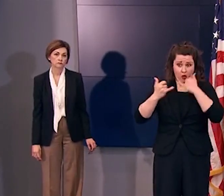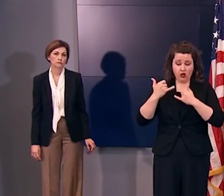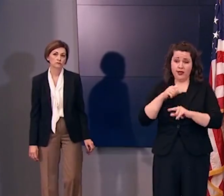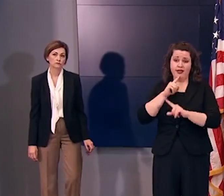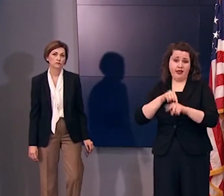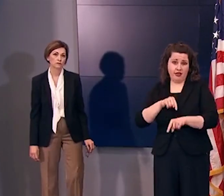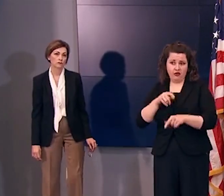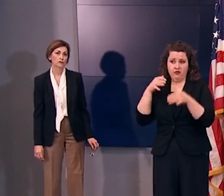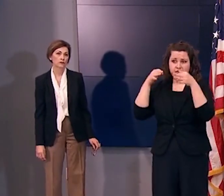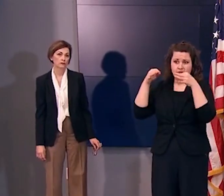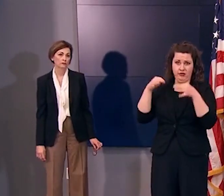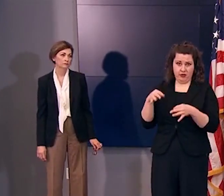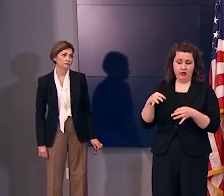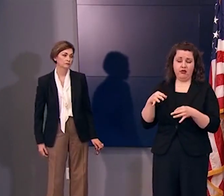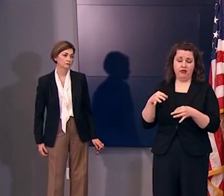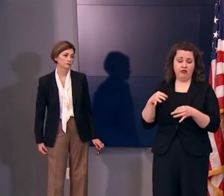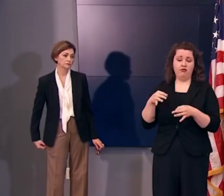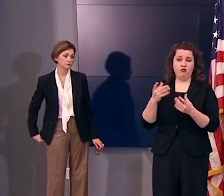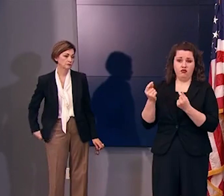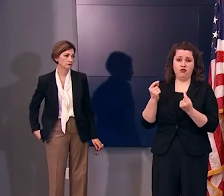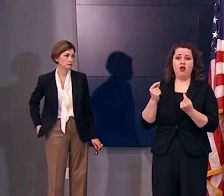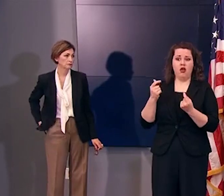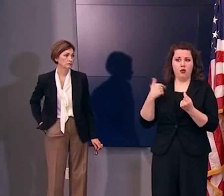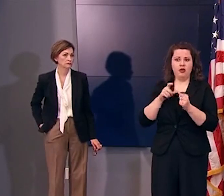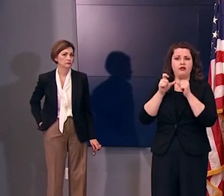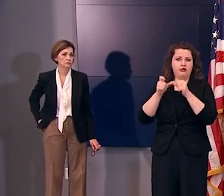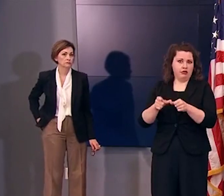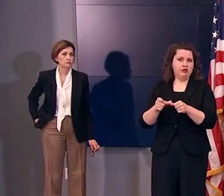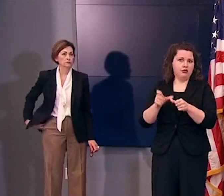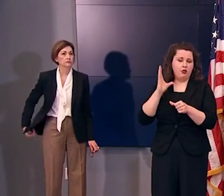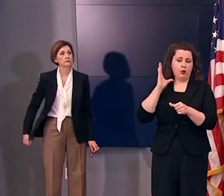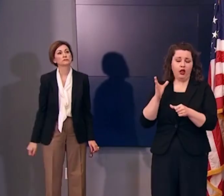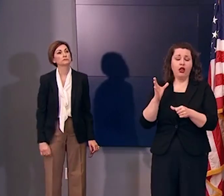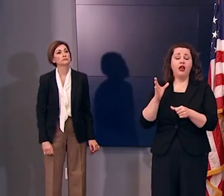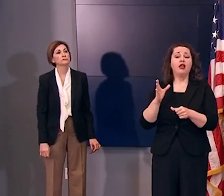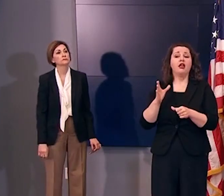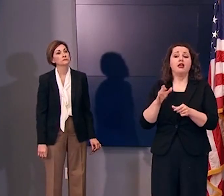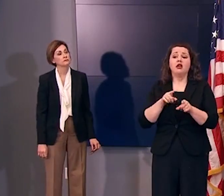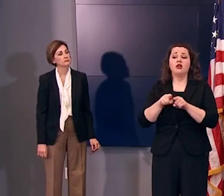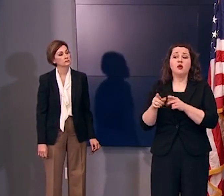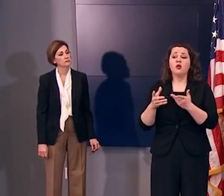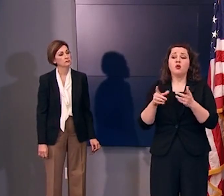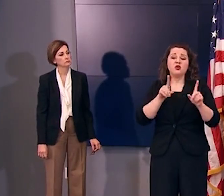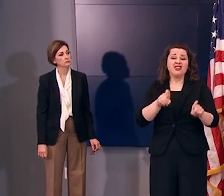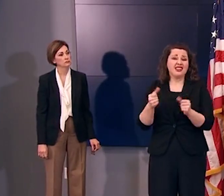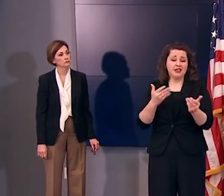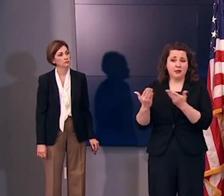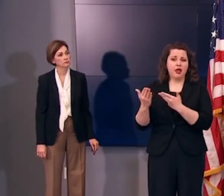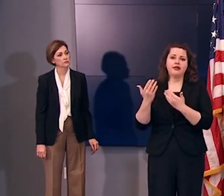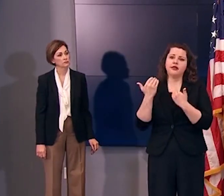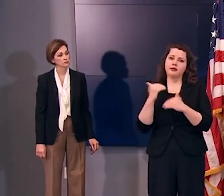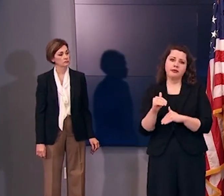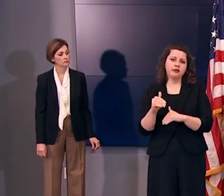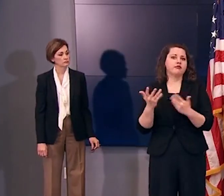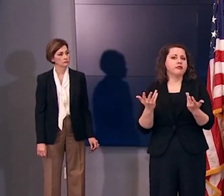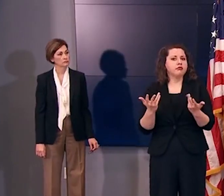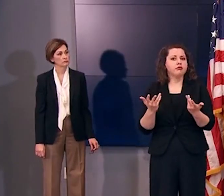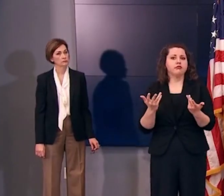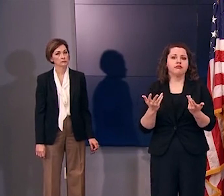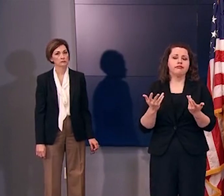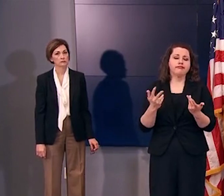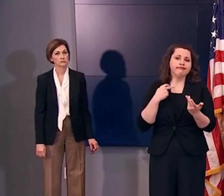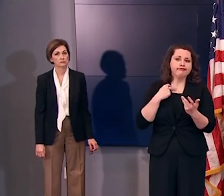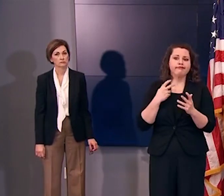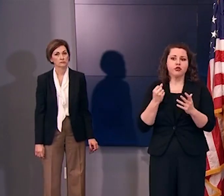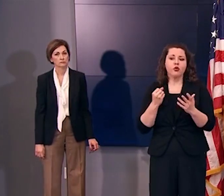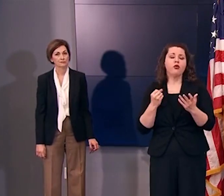phone and we walk them through that, and we will continue to do that. And to the extent, testing supplies have been limited, and so that's the other thing that we